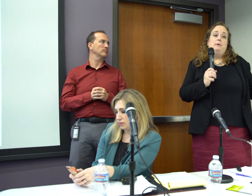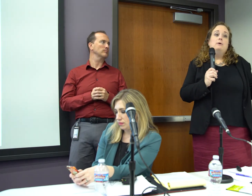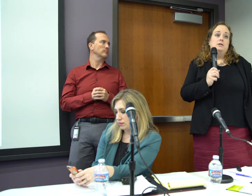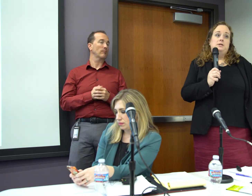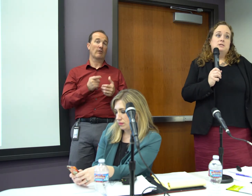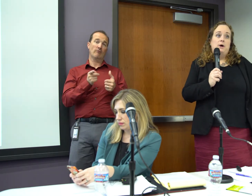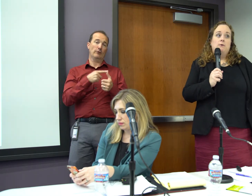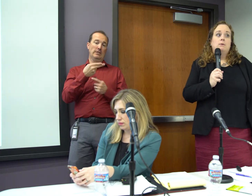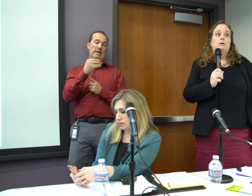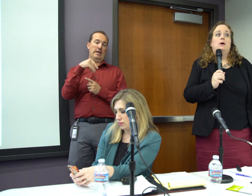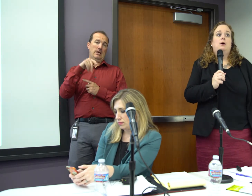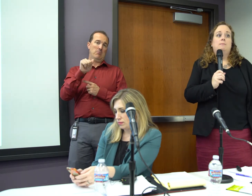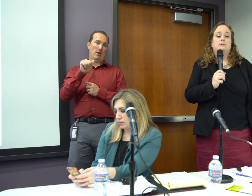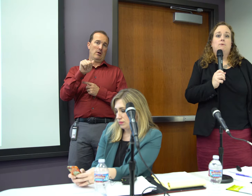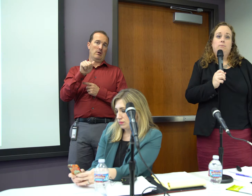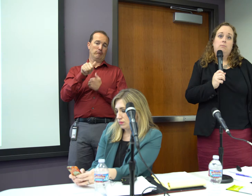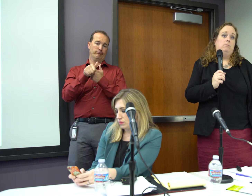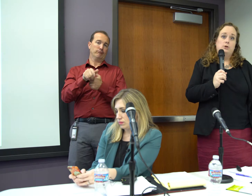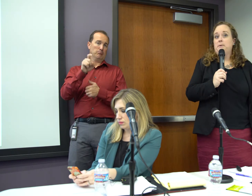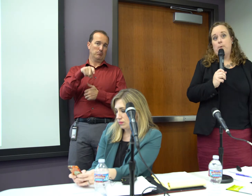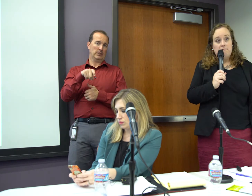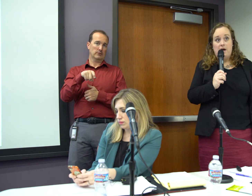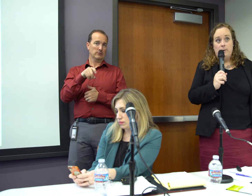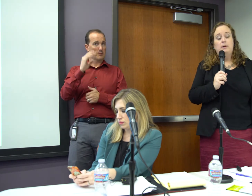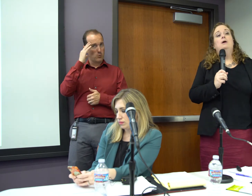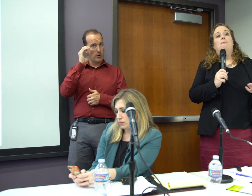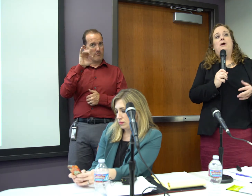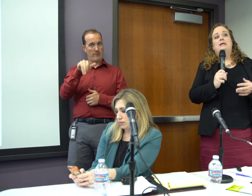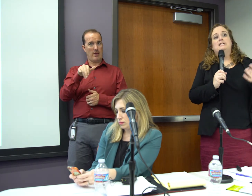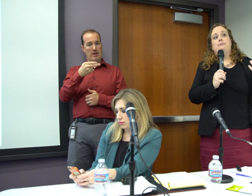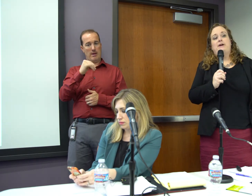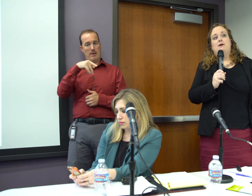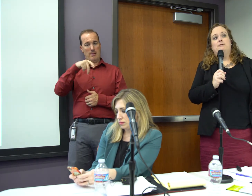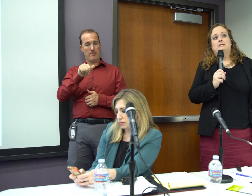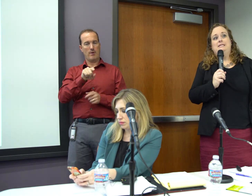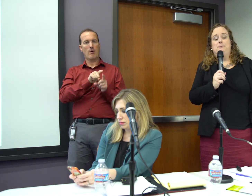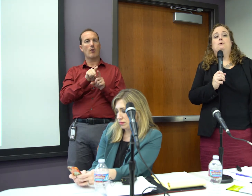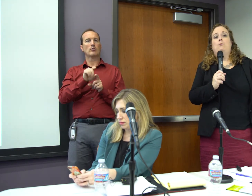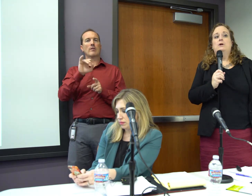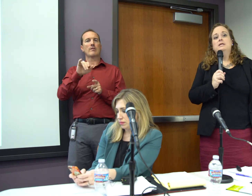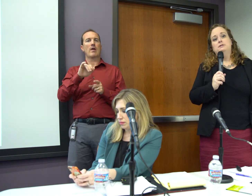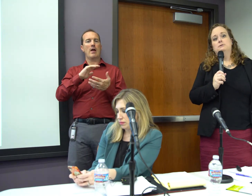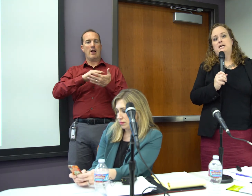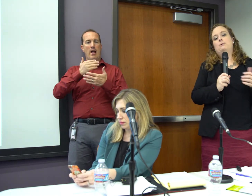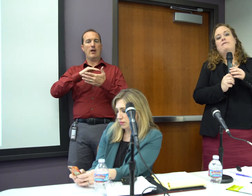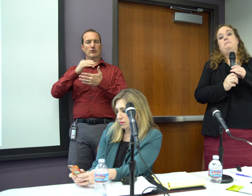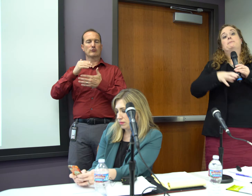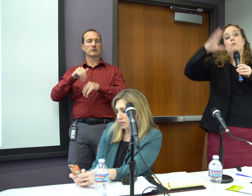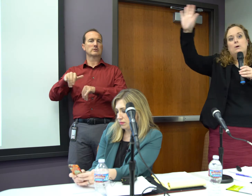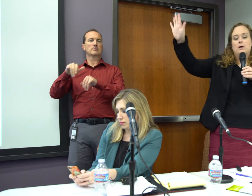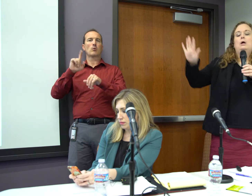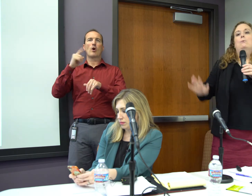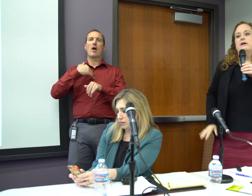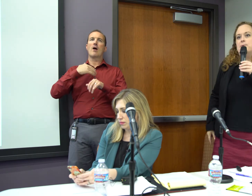it's a HIPAA question as well, so you should be aware of that one. But that type of calendar is typical more in an institutional setting where you have a